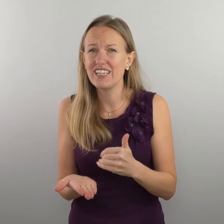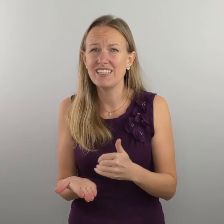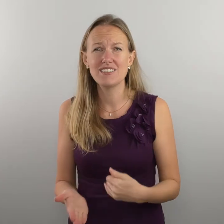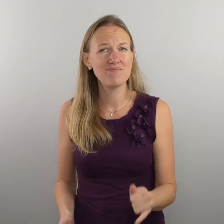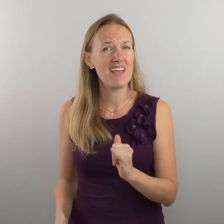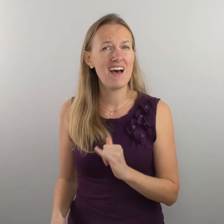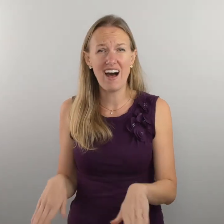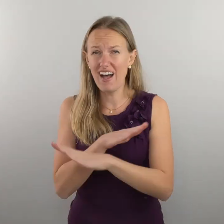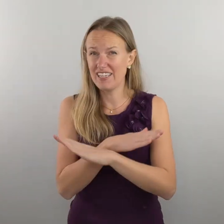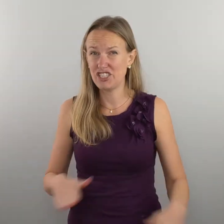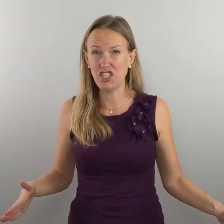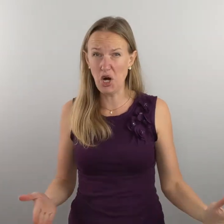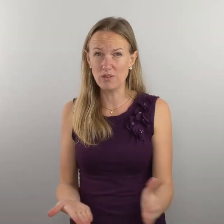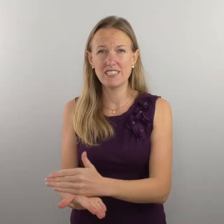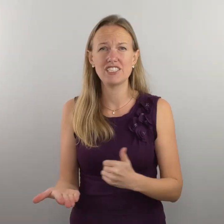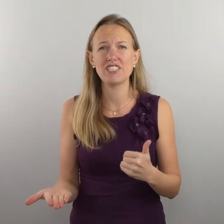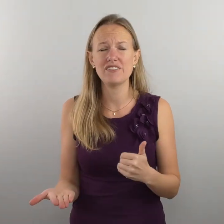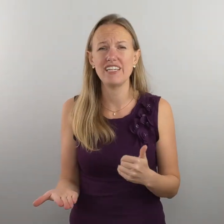it. I don't deserve it.